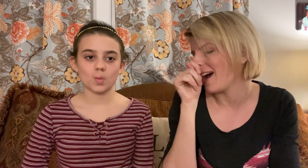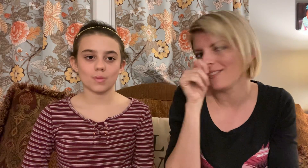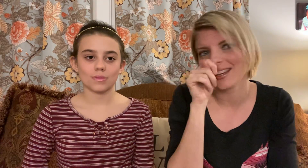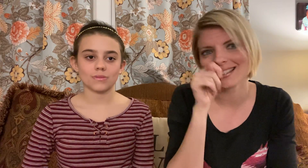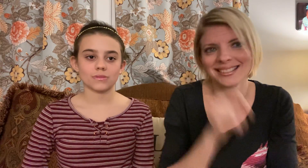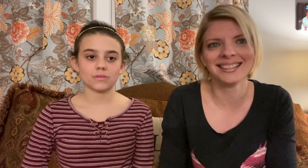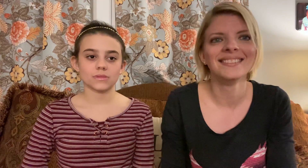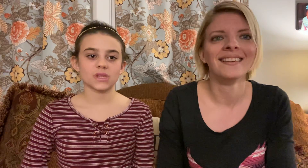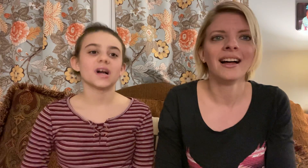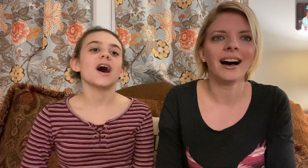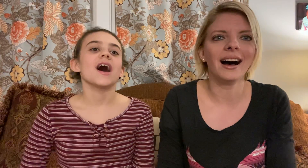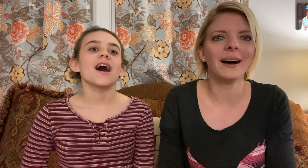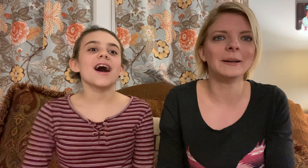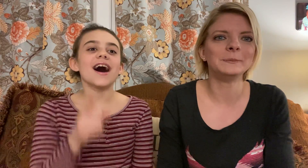Travis.